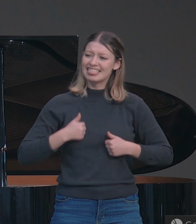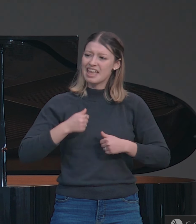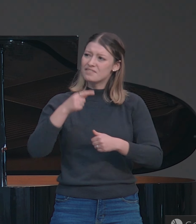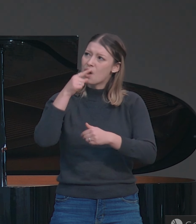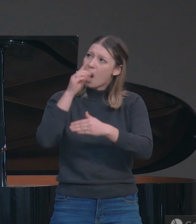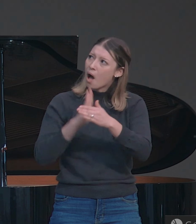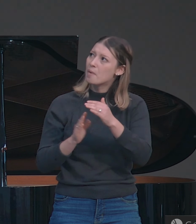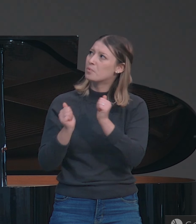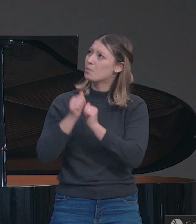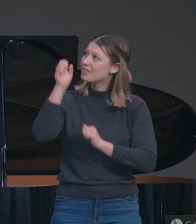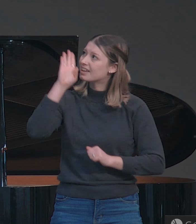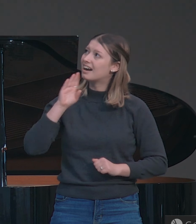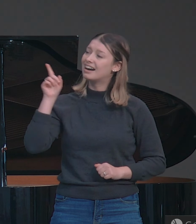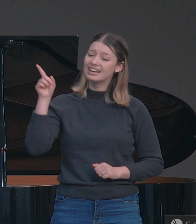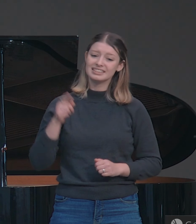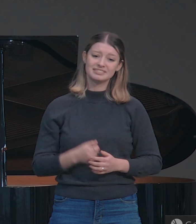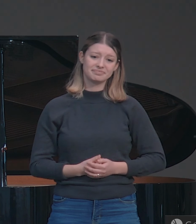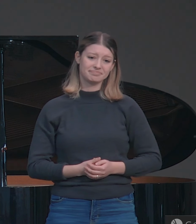God?